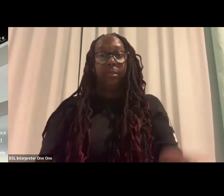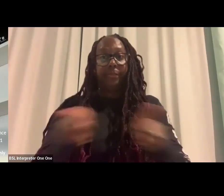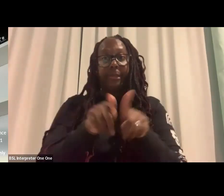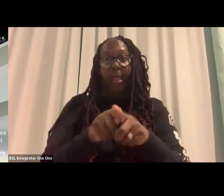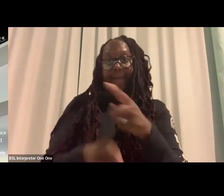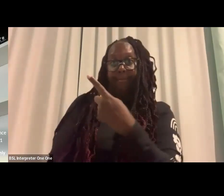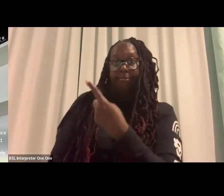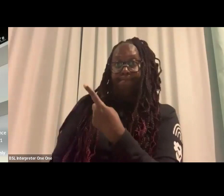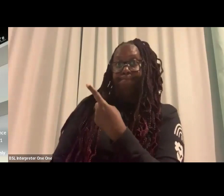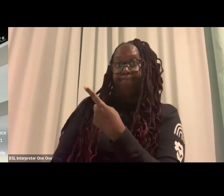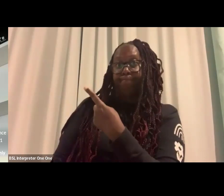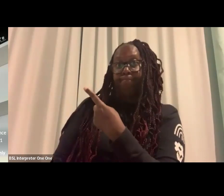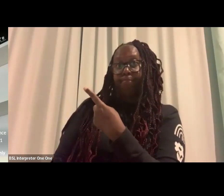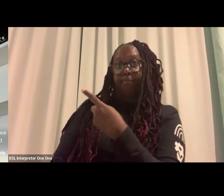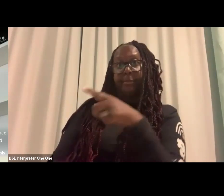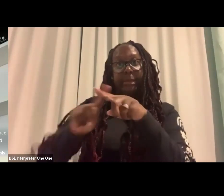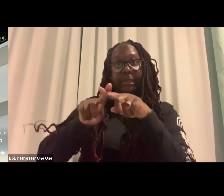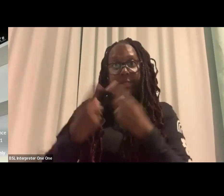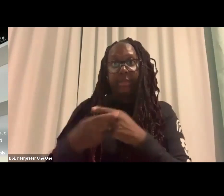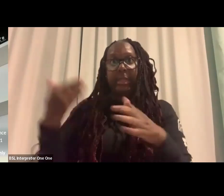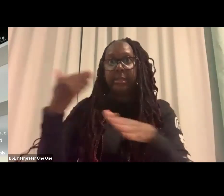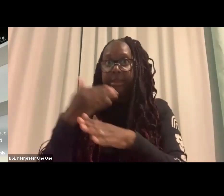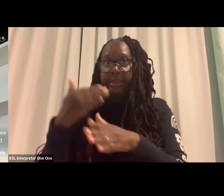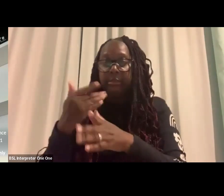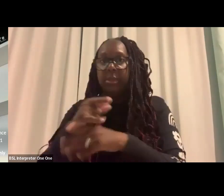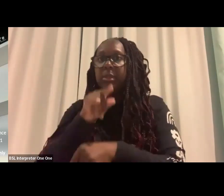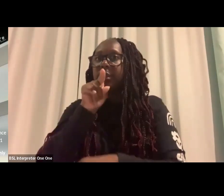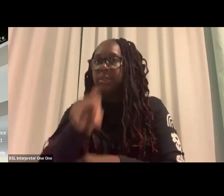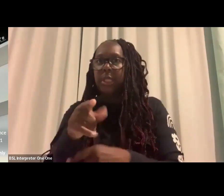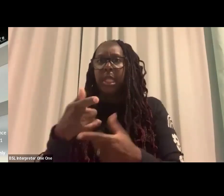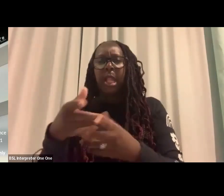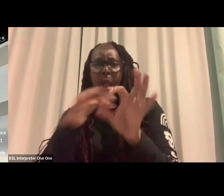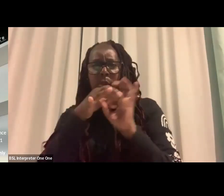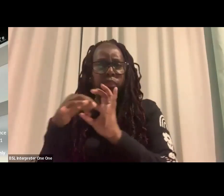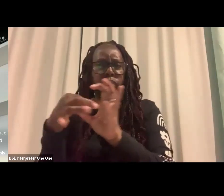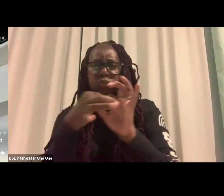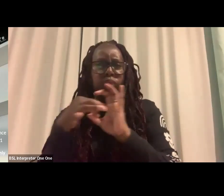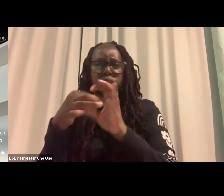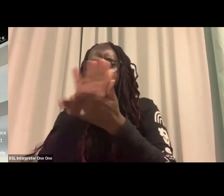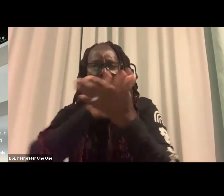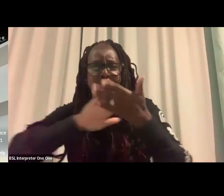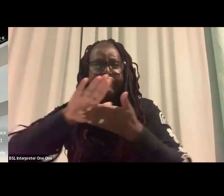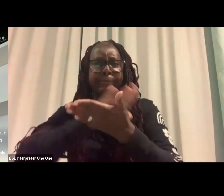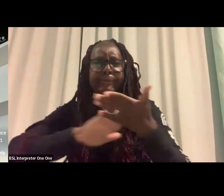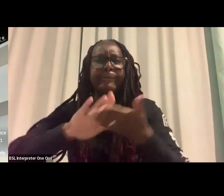we're working with different activities so that people can start to relate the concepts that are being